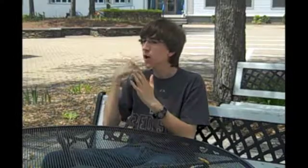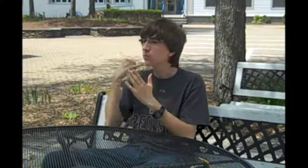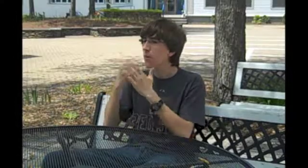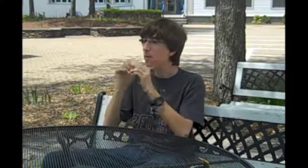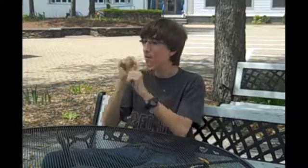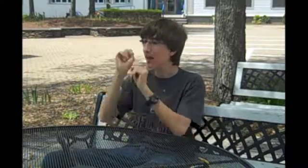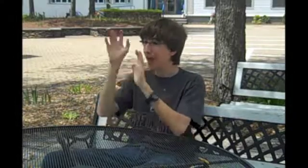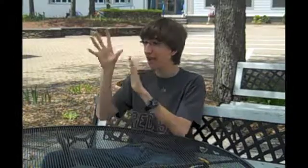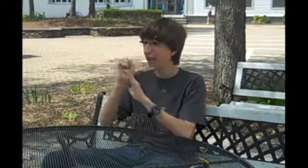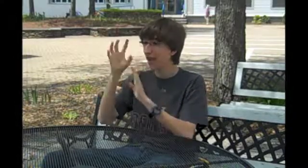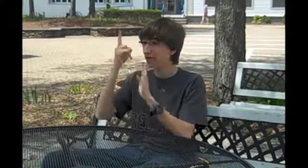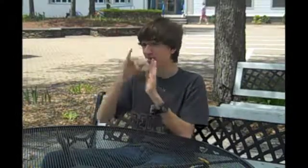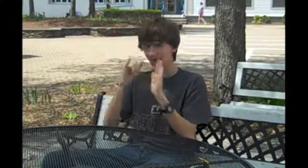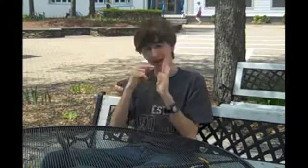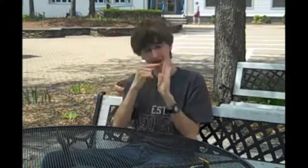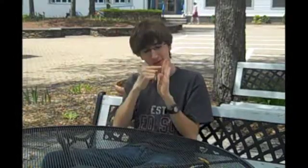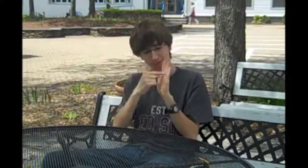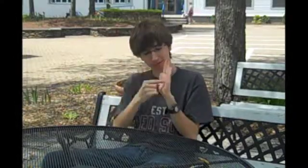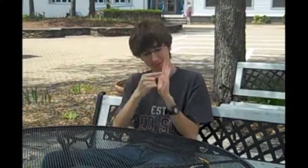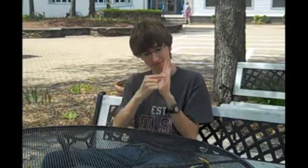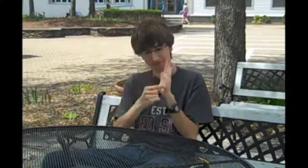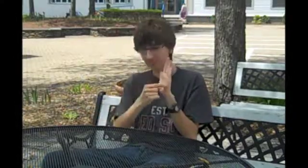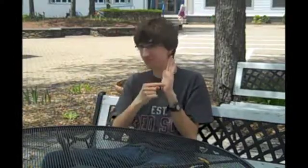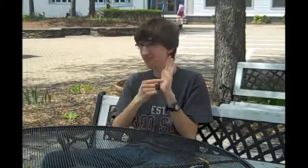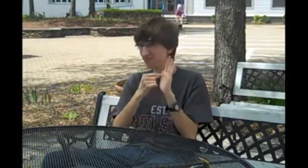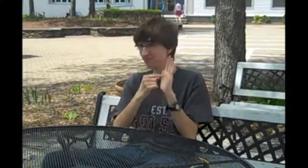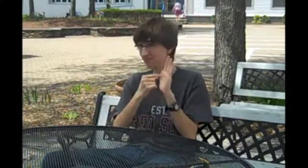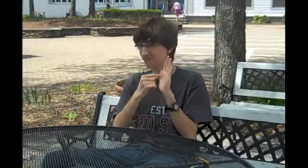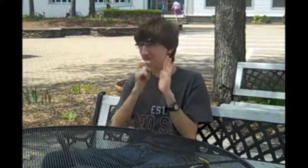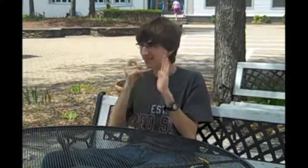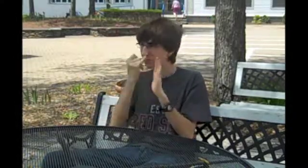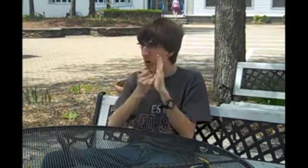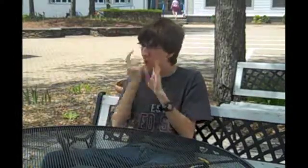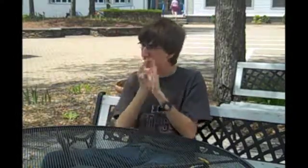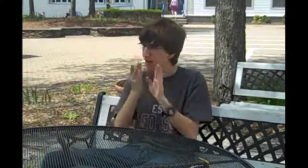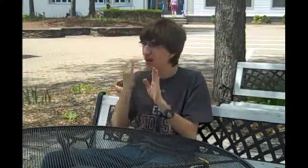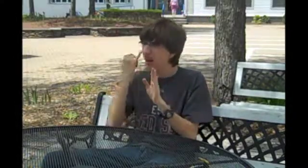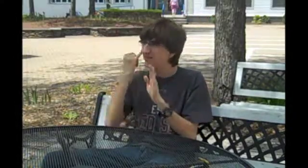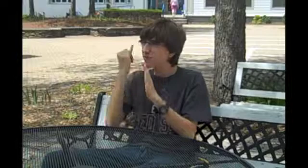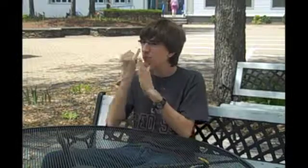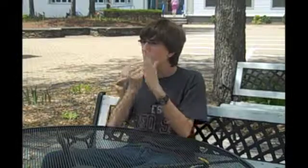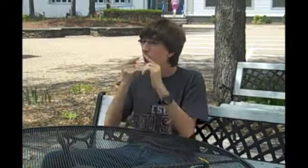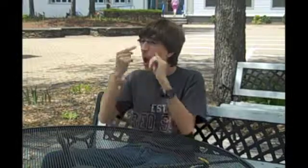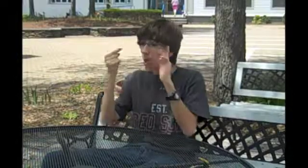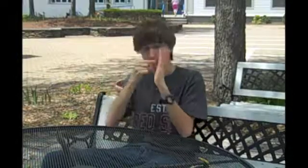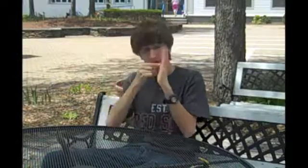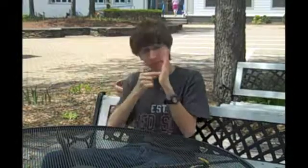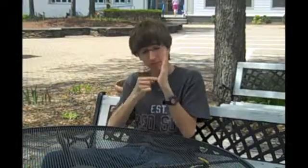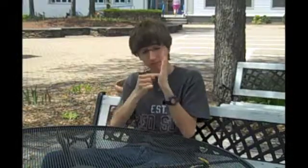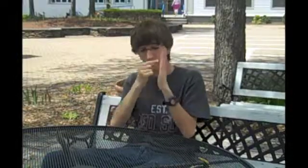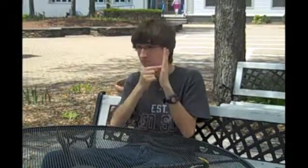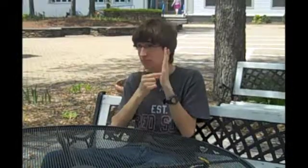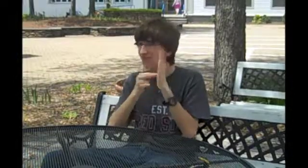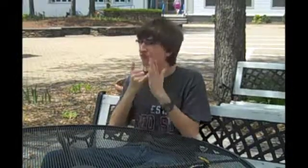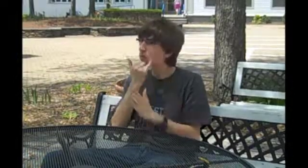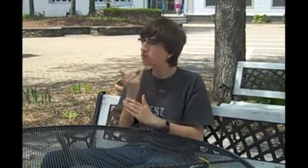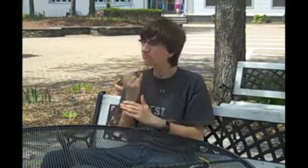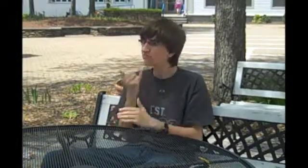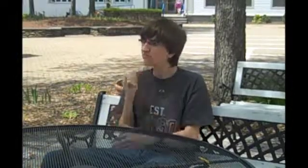actually have to sketch out a particular symbol, and if you sketch it one way, it means one thing.